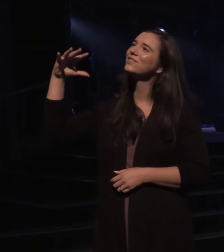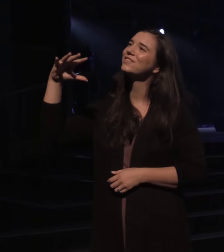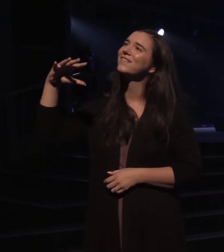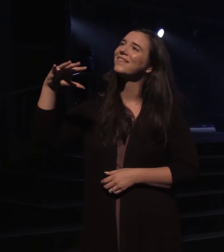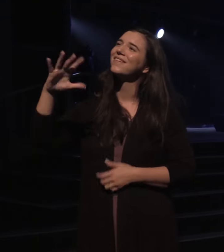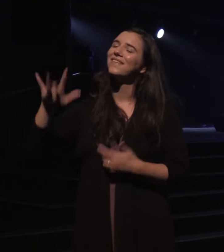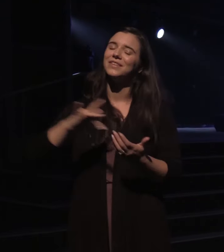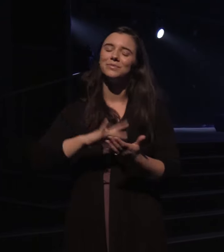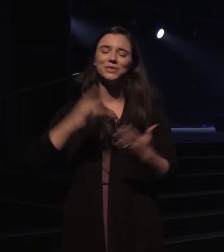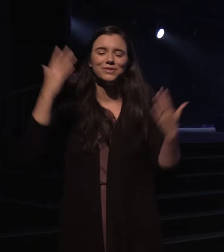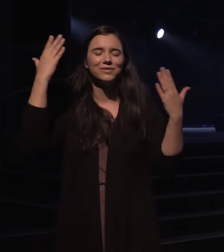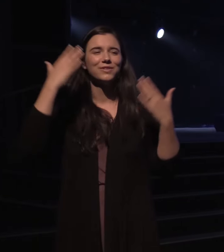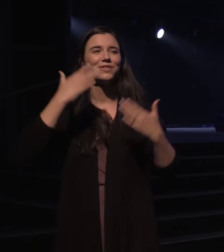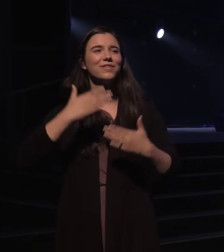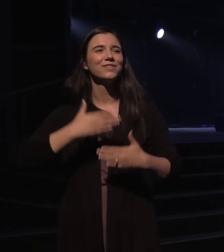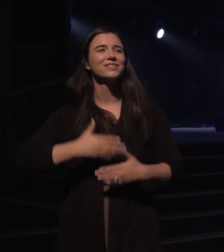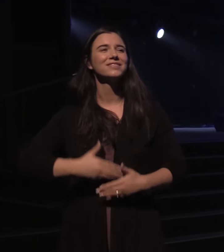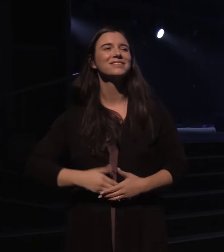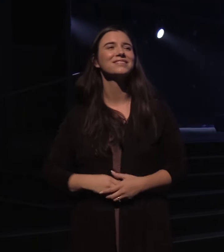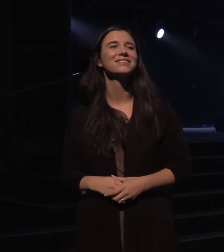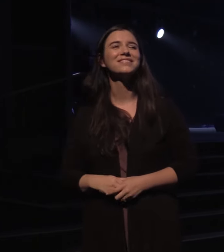shines in the darkness.